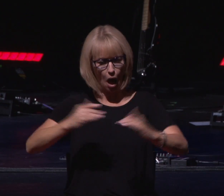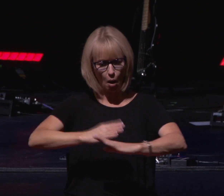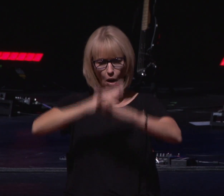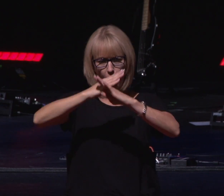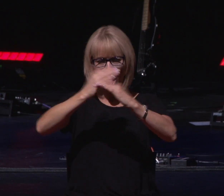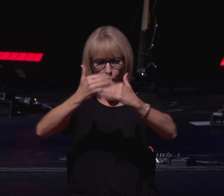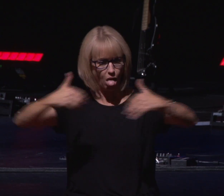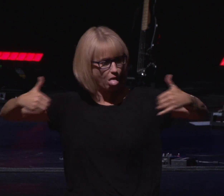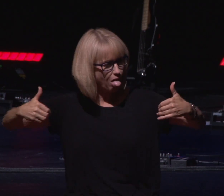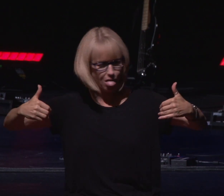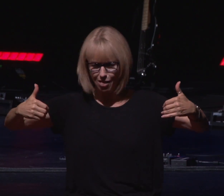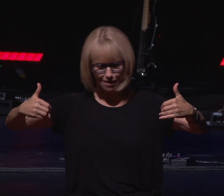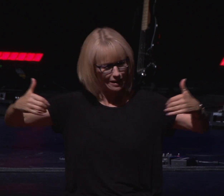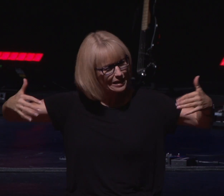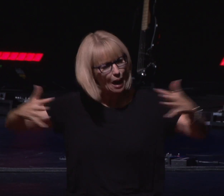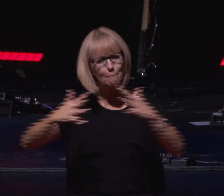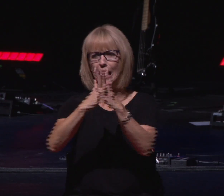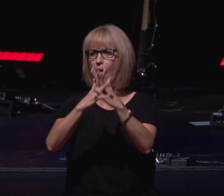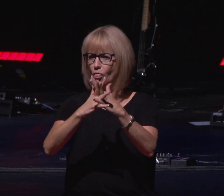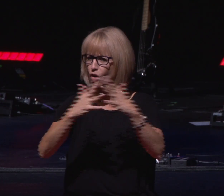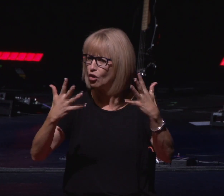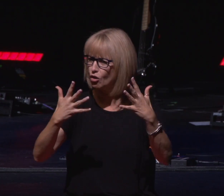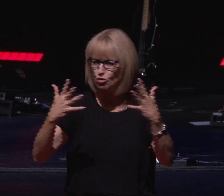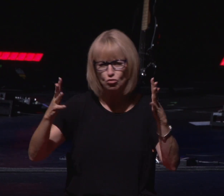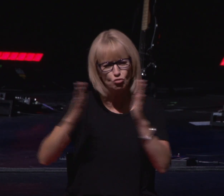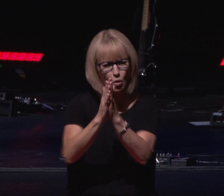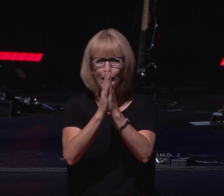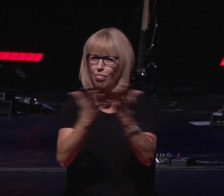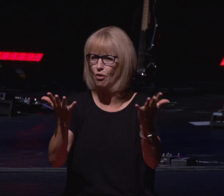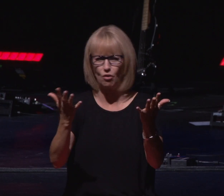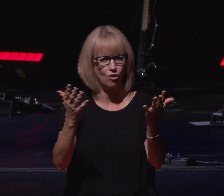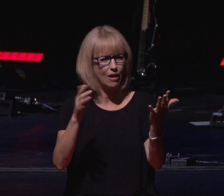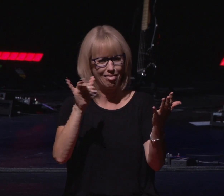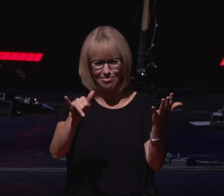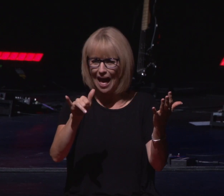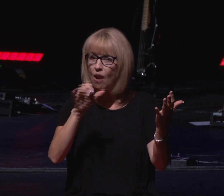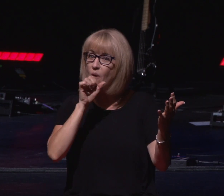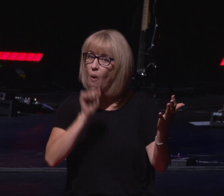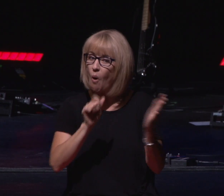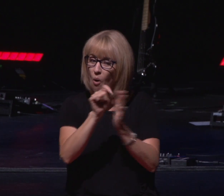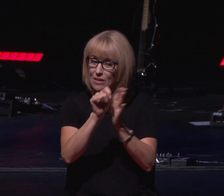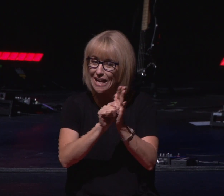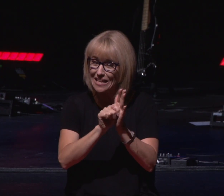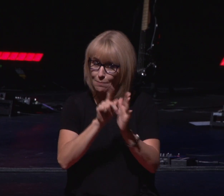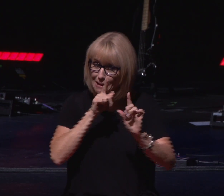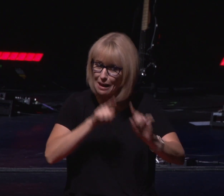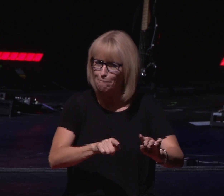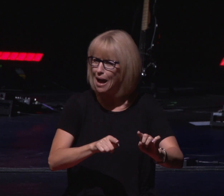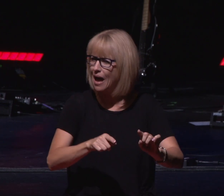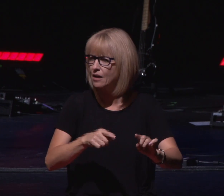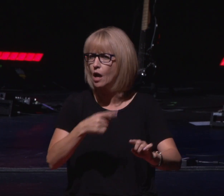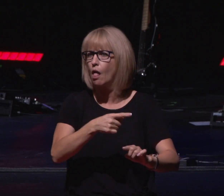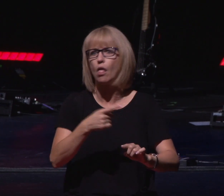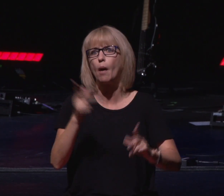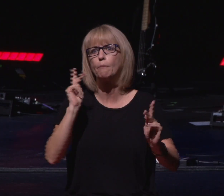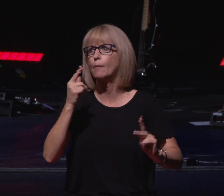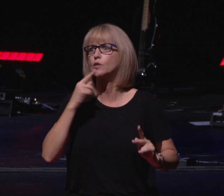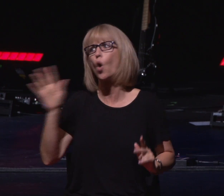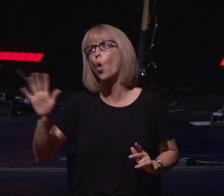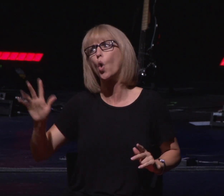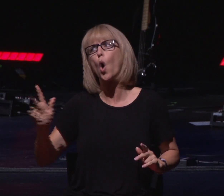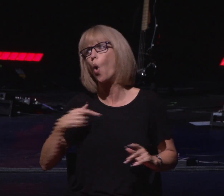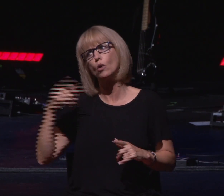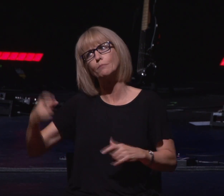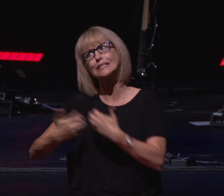dividing. And I like the strong word in there, the commandments and regulations, it's from the Old Testament, it's going to be there, but the people are taking that, they were using a very